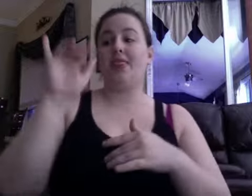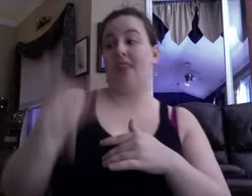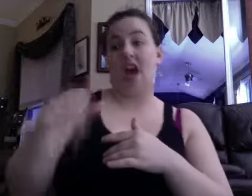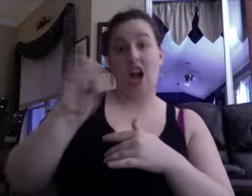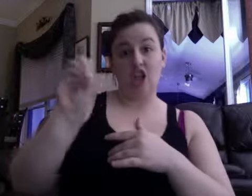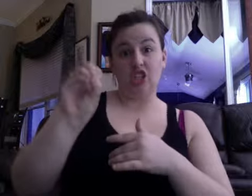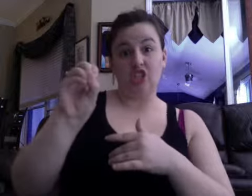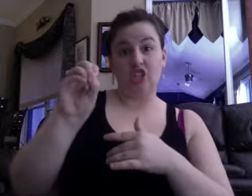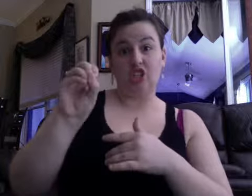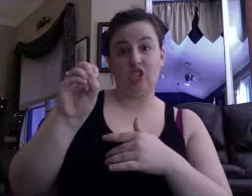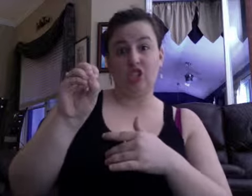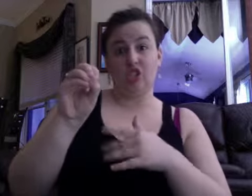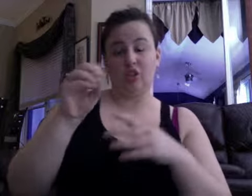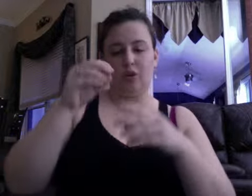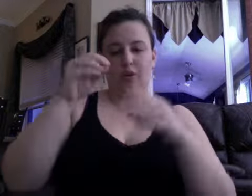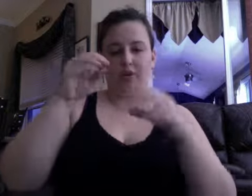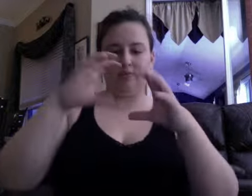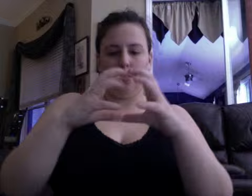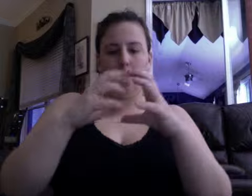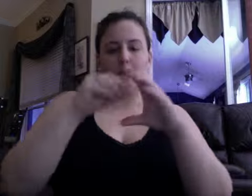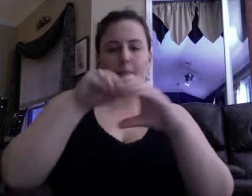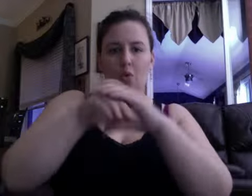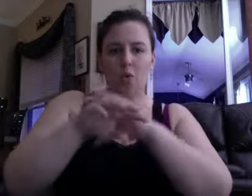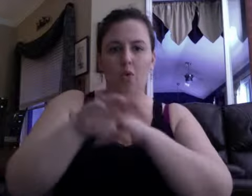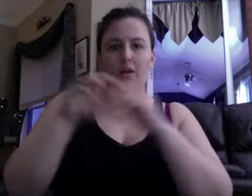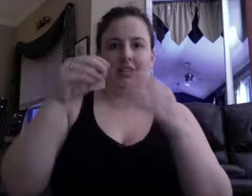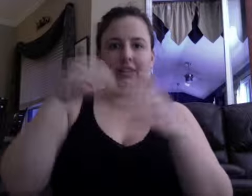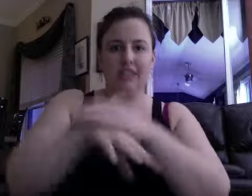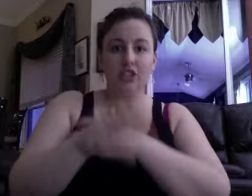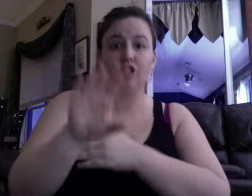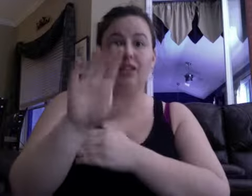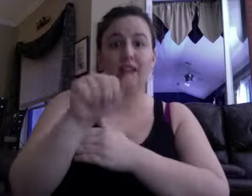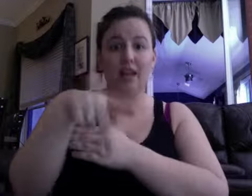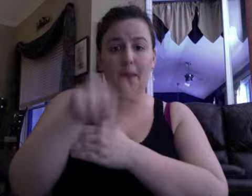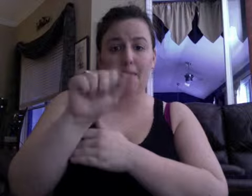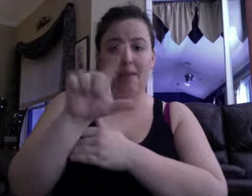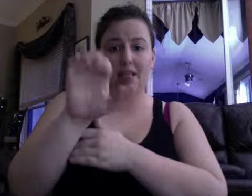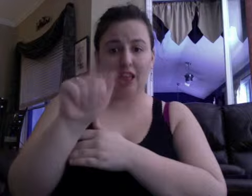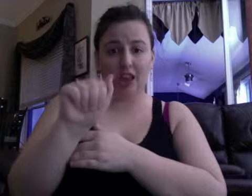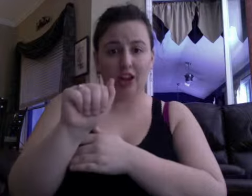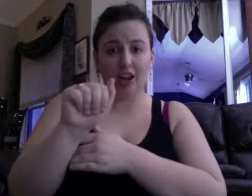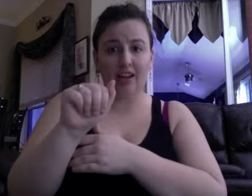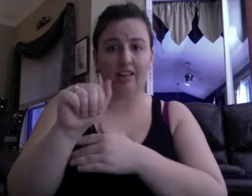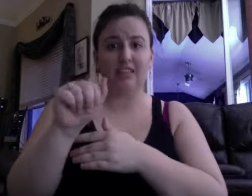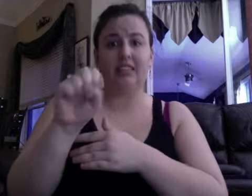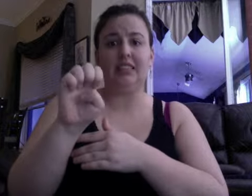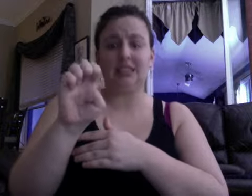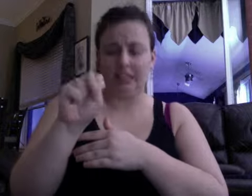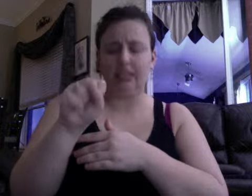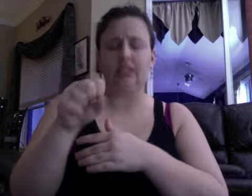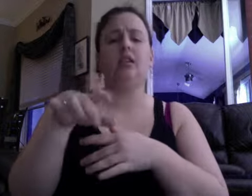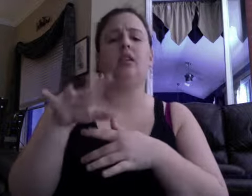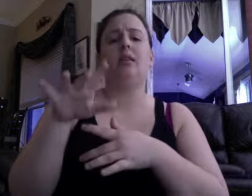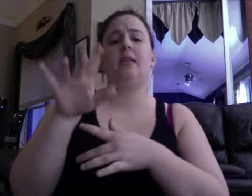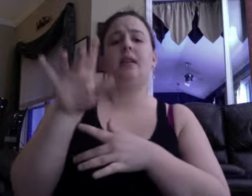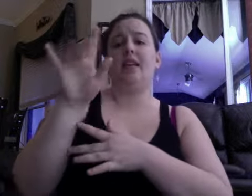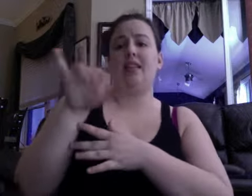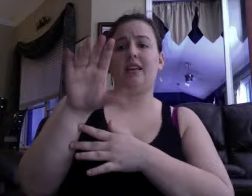the air sacs into the capillaries, and those capillaries carry that oxygenated blood, or the blood that